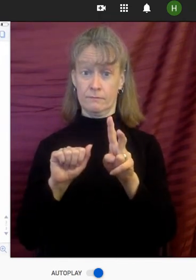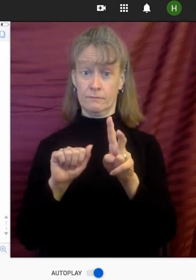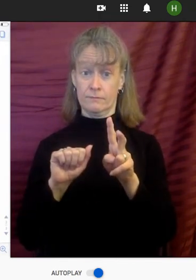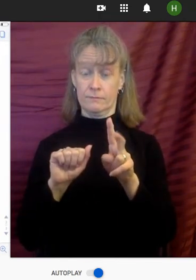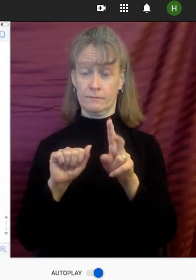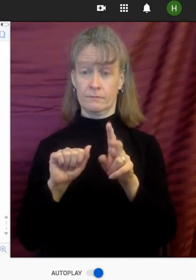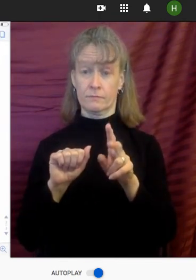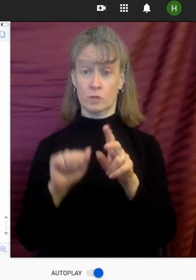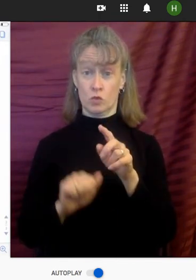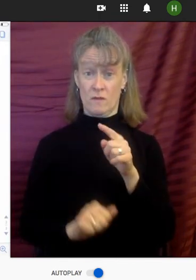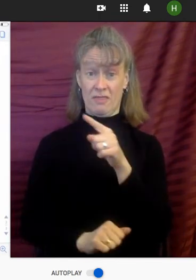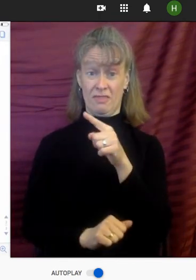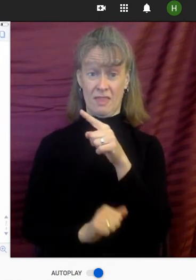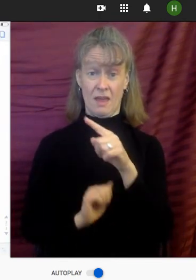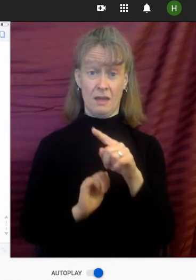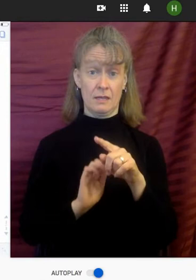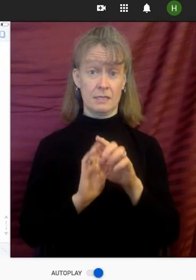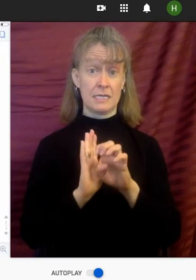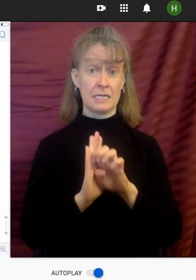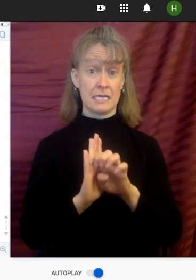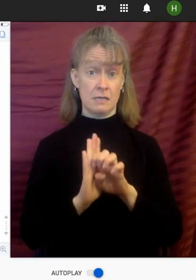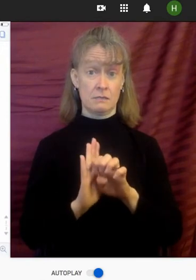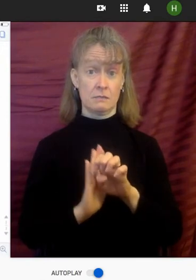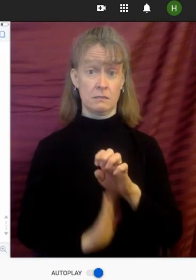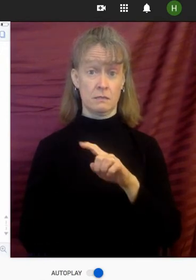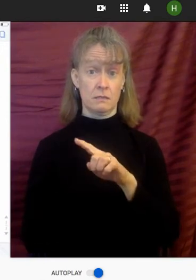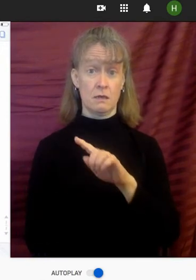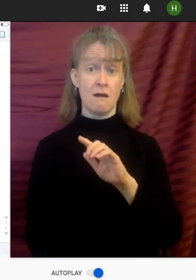So in this case, our a